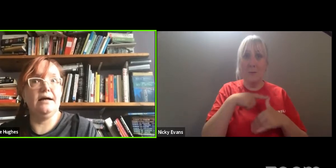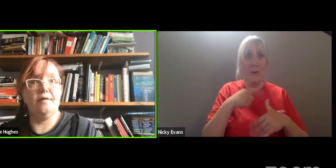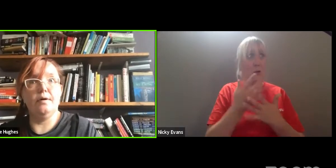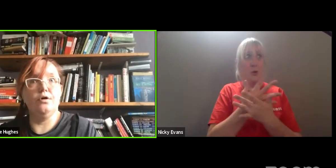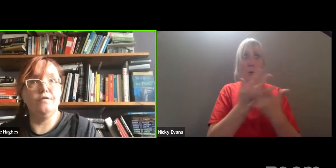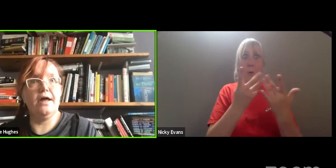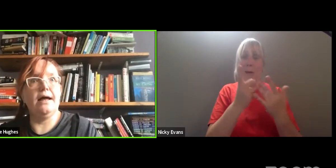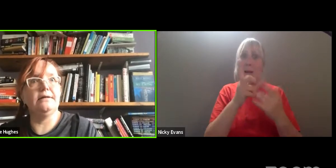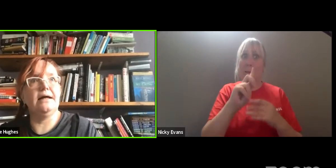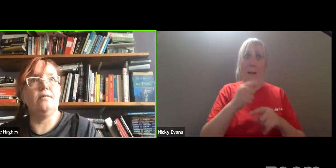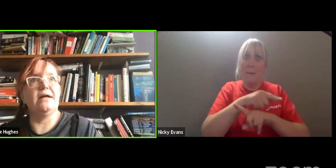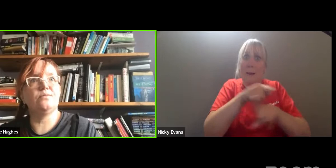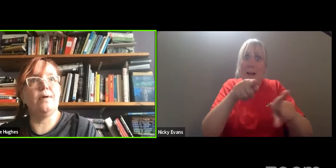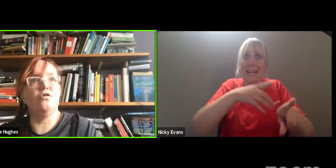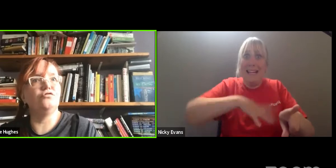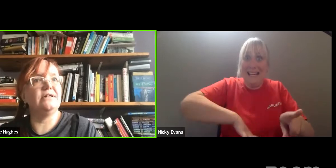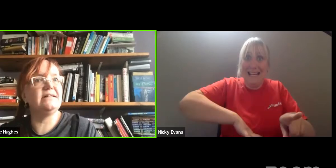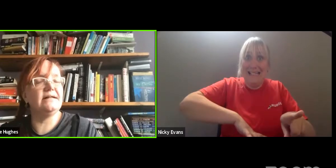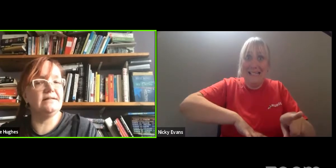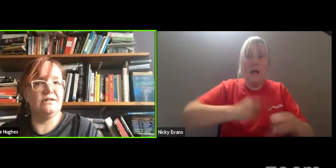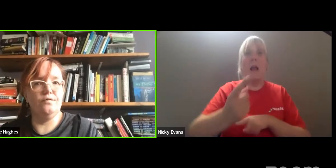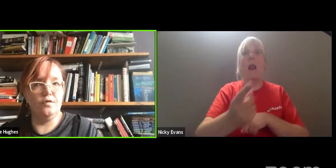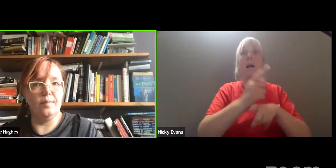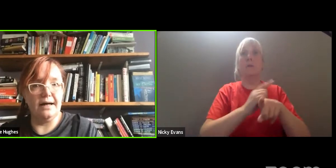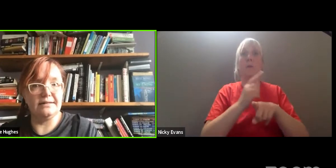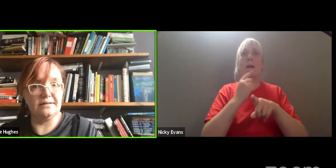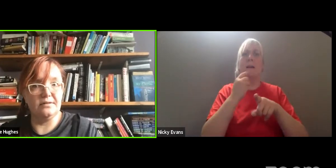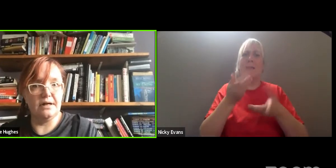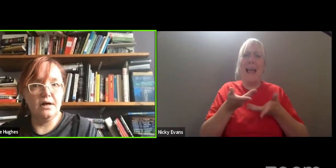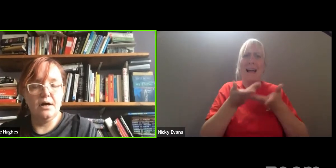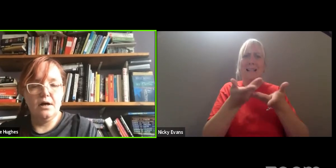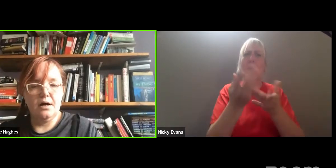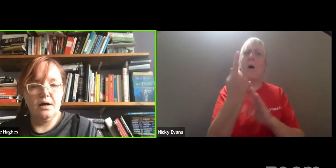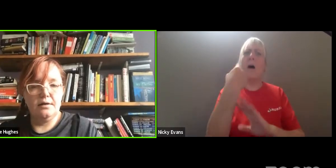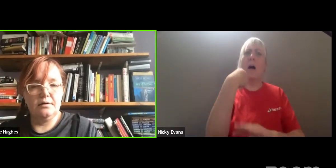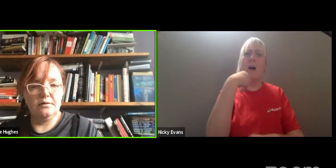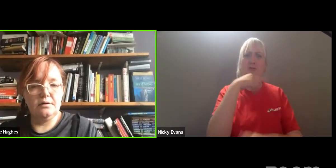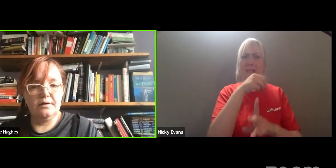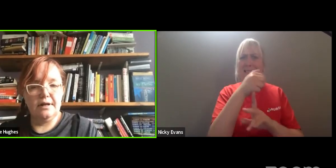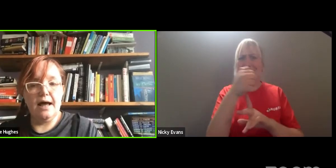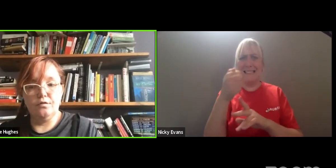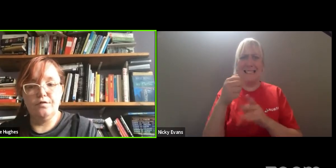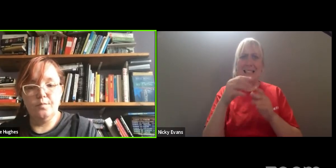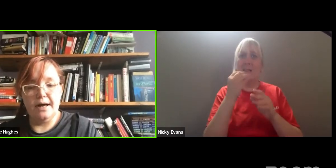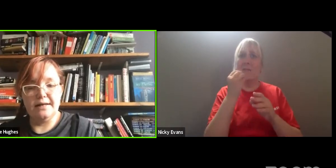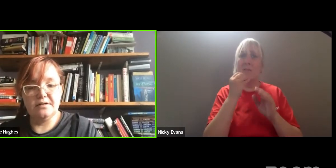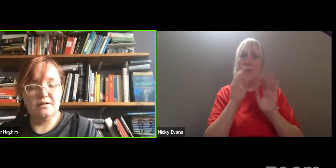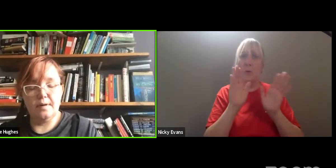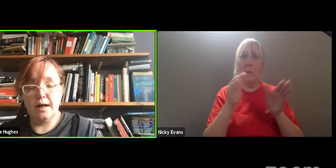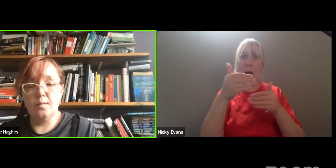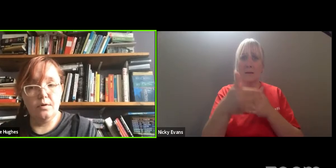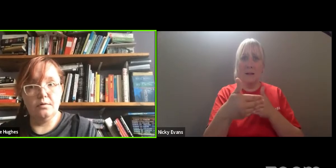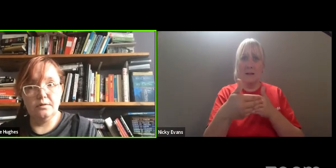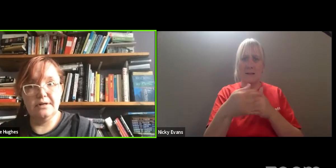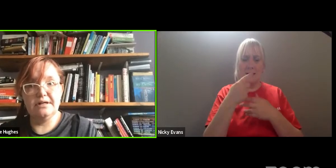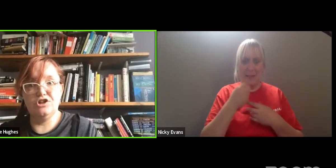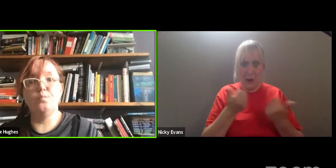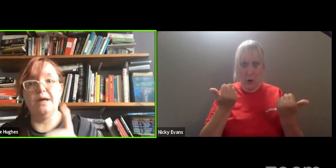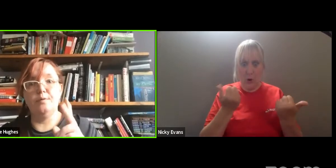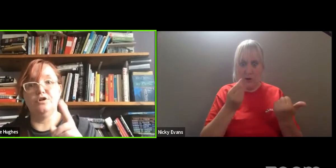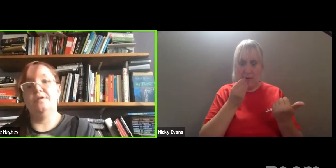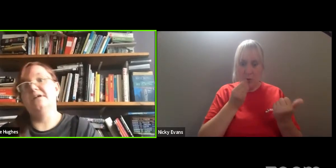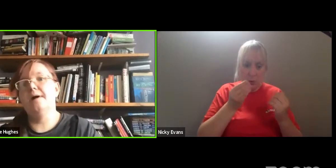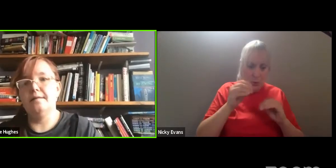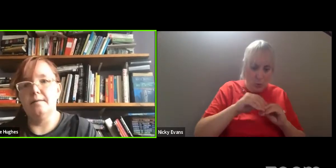they can't give out enough. They handed out last week 162 food parcels. And they are good food parcels as well. But listen,